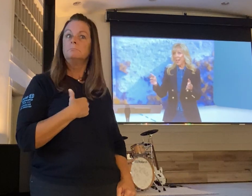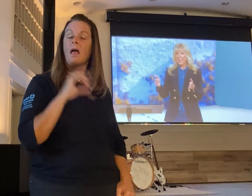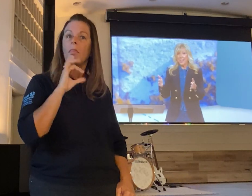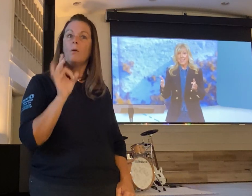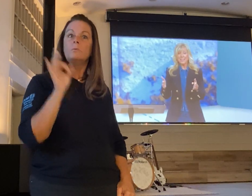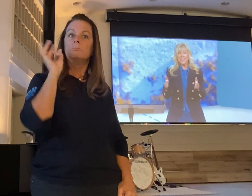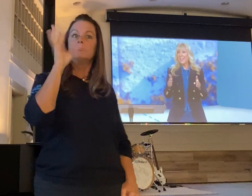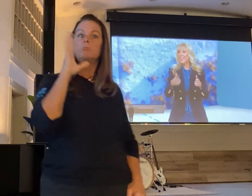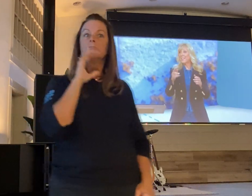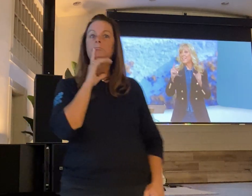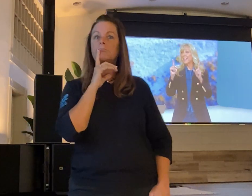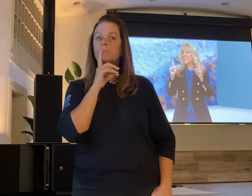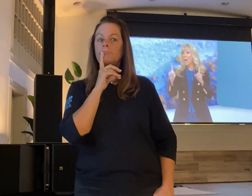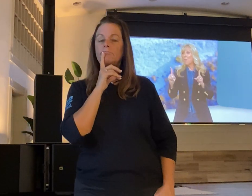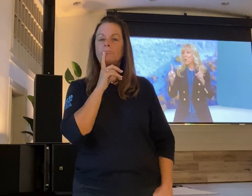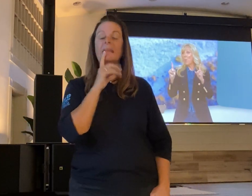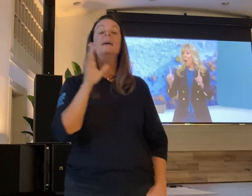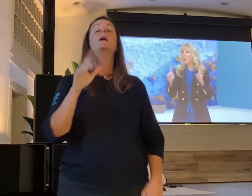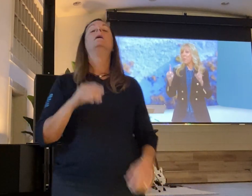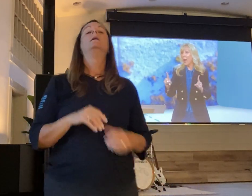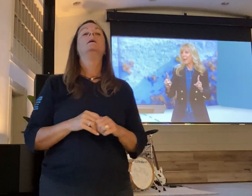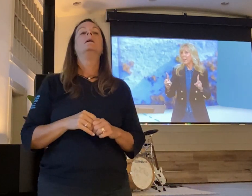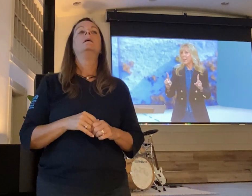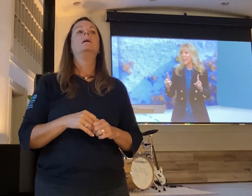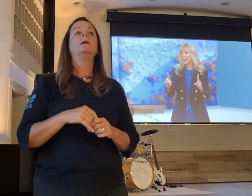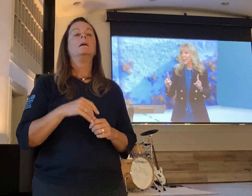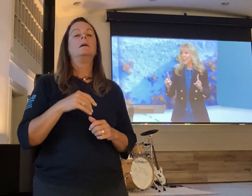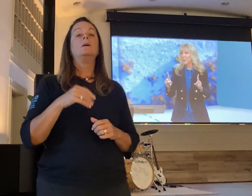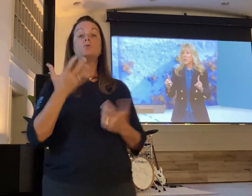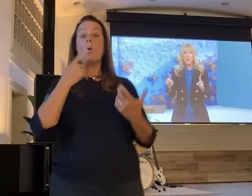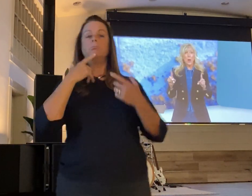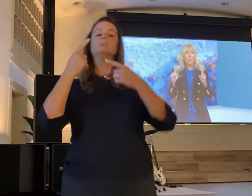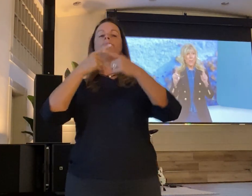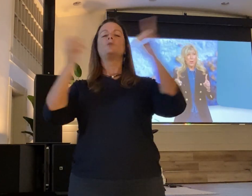warning. And this, they said this is the number one threat